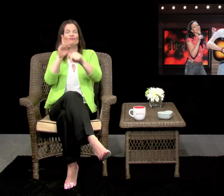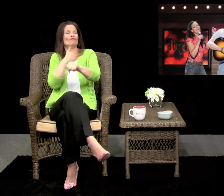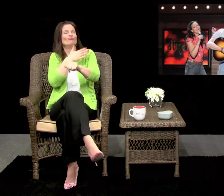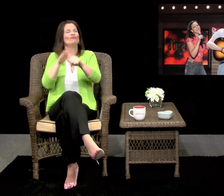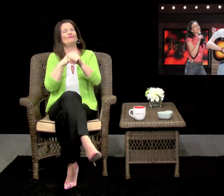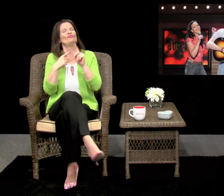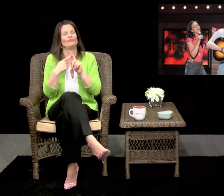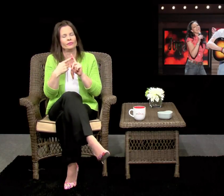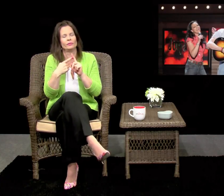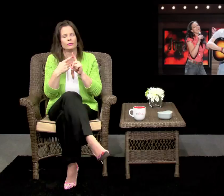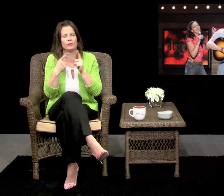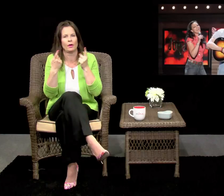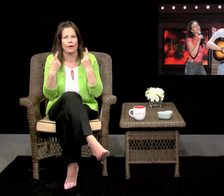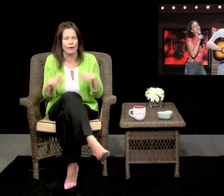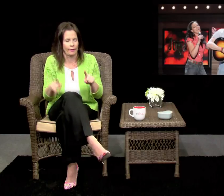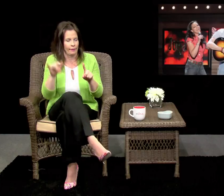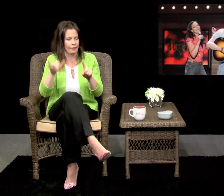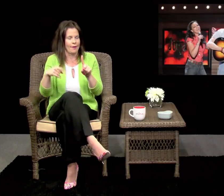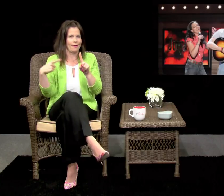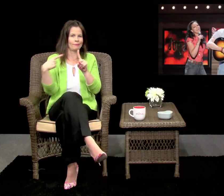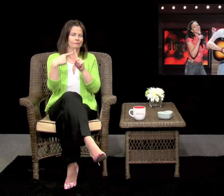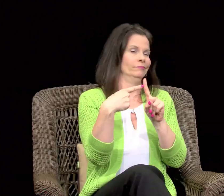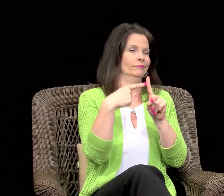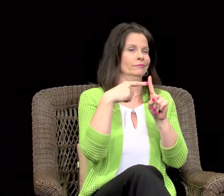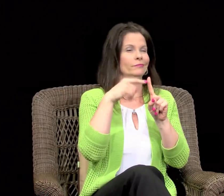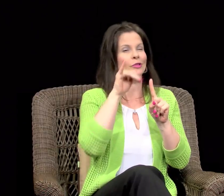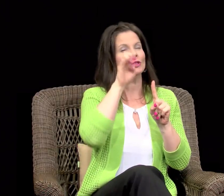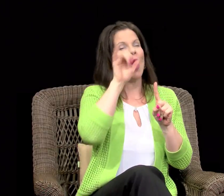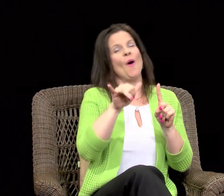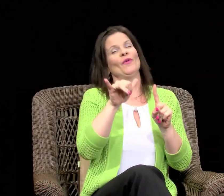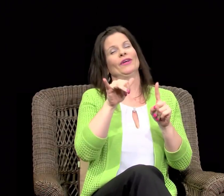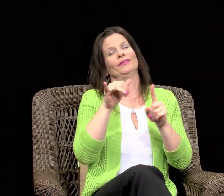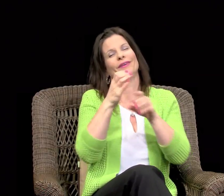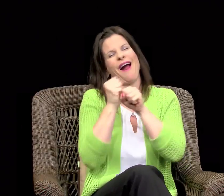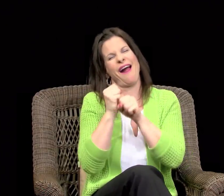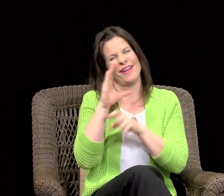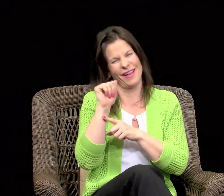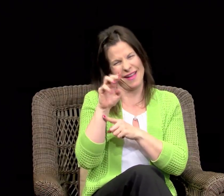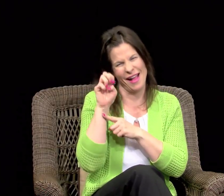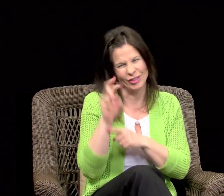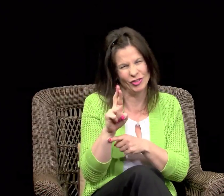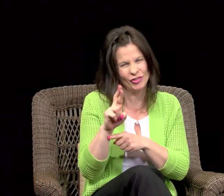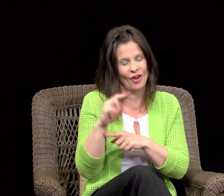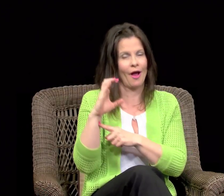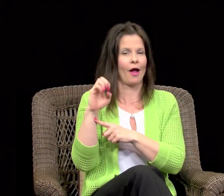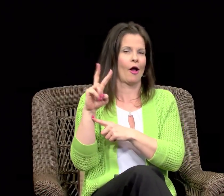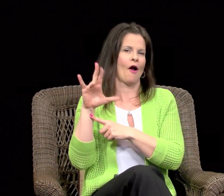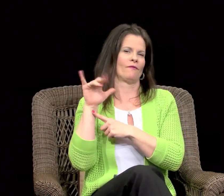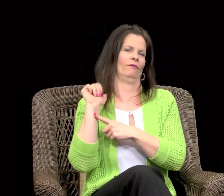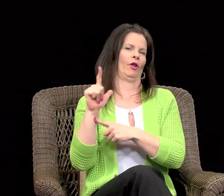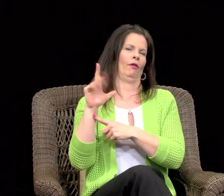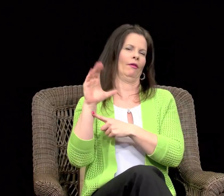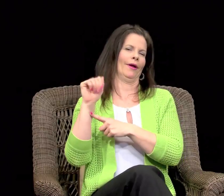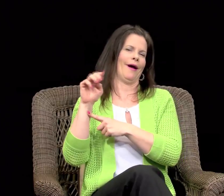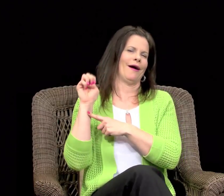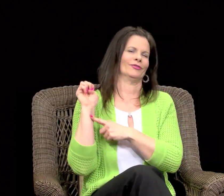music, and they had met while they were singing. And unfortunately, Joey got cancer. It